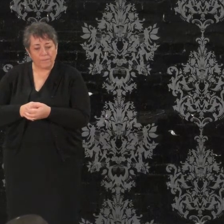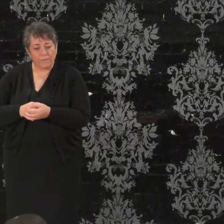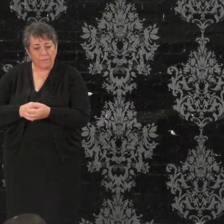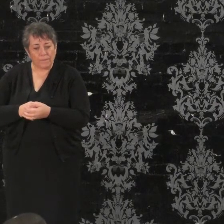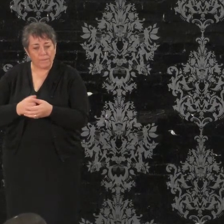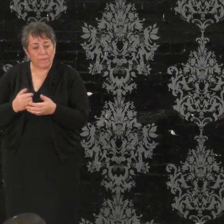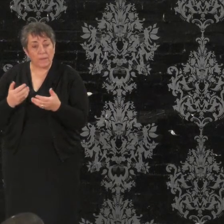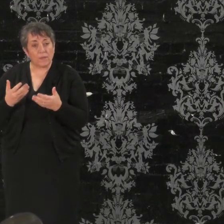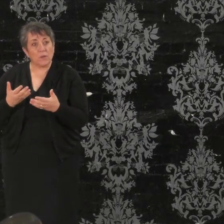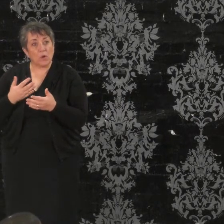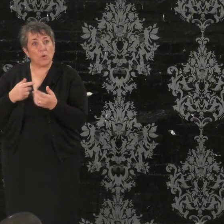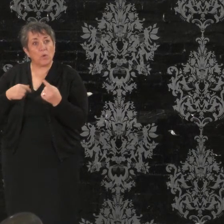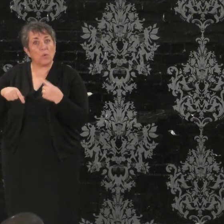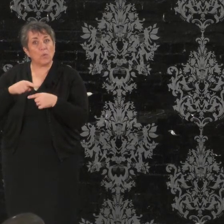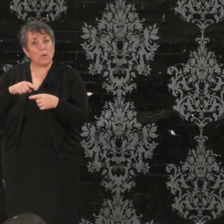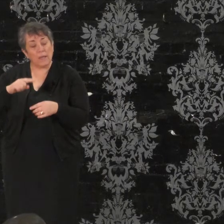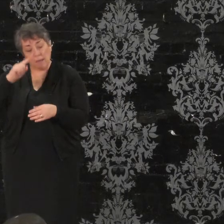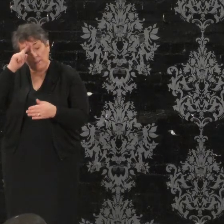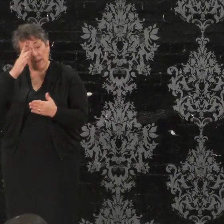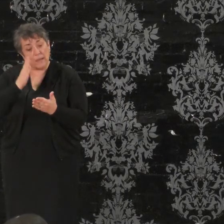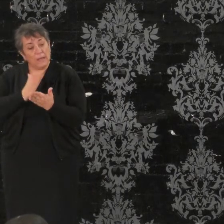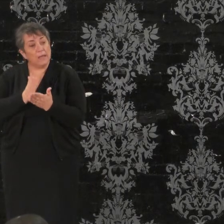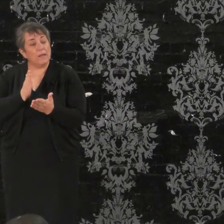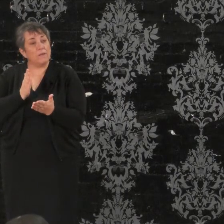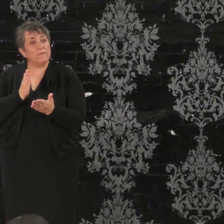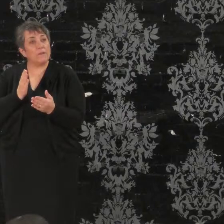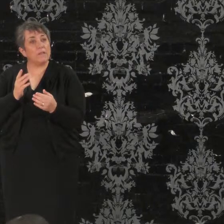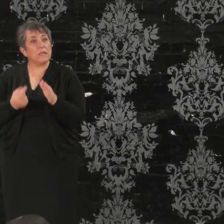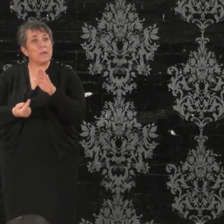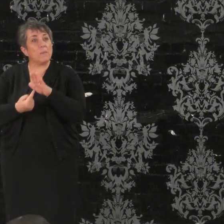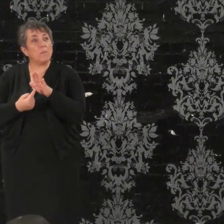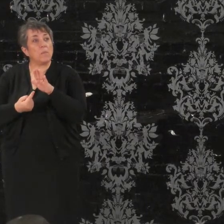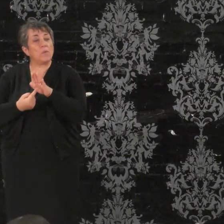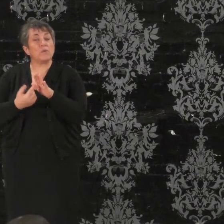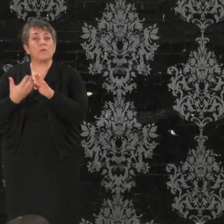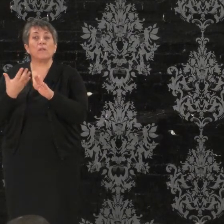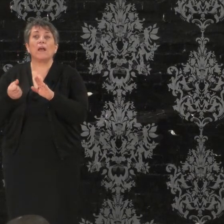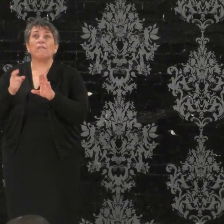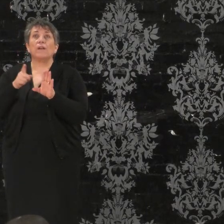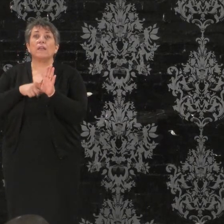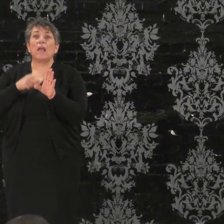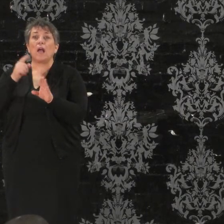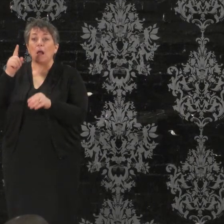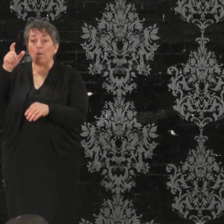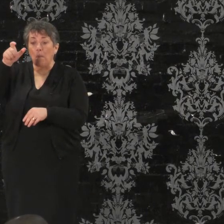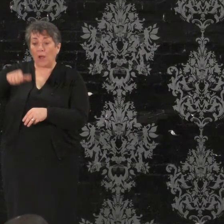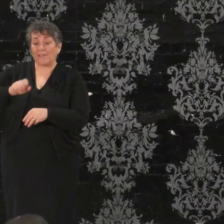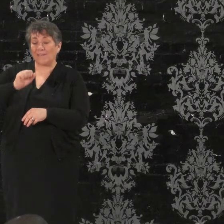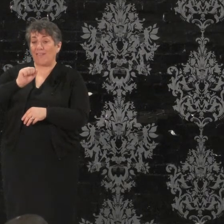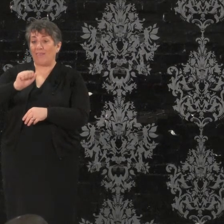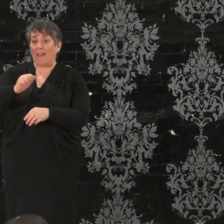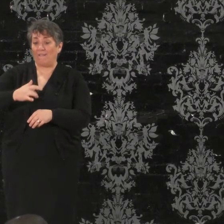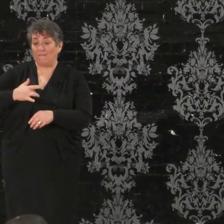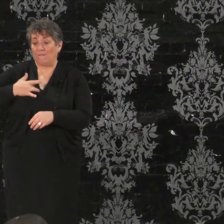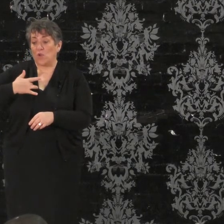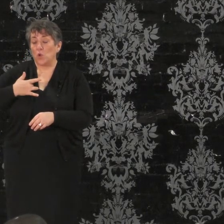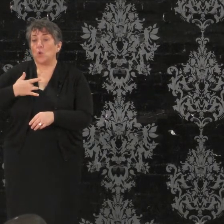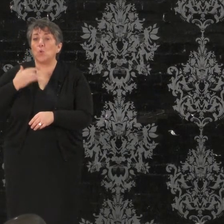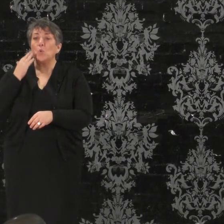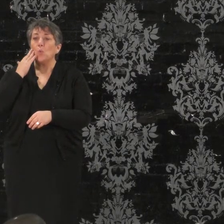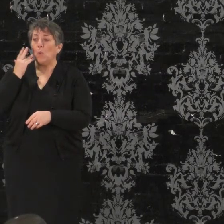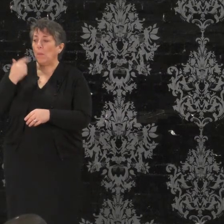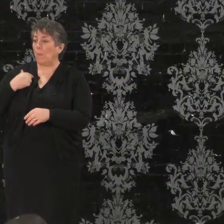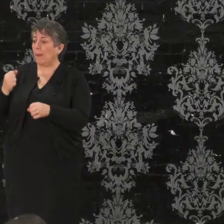So we believe it's really important to have a young person's voice in solutions in the policies and programs that will shape our